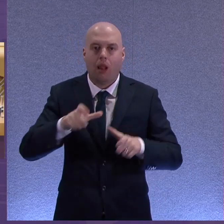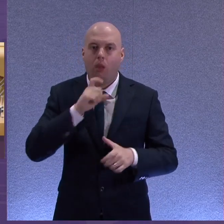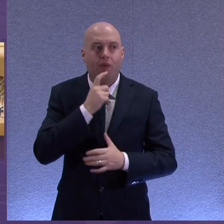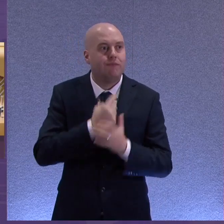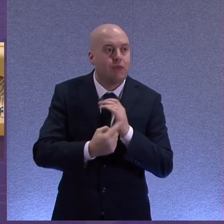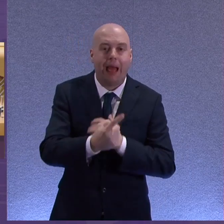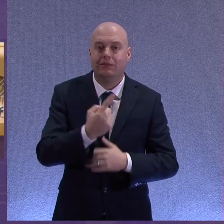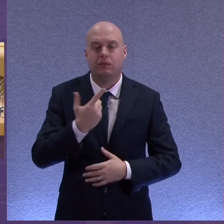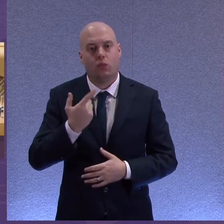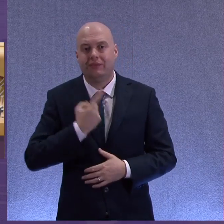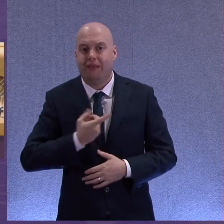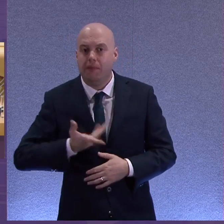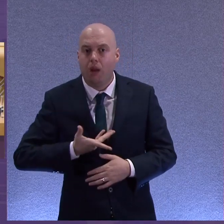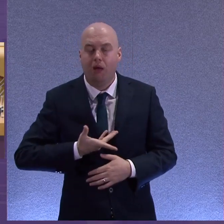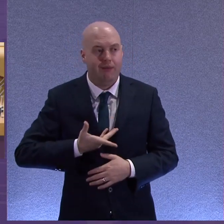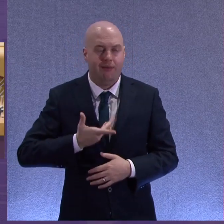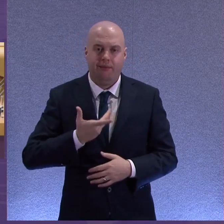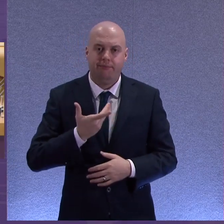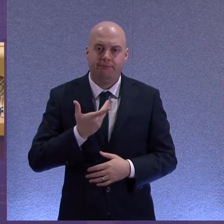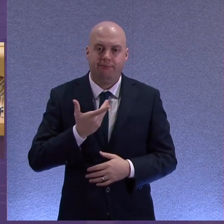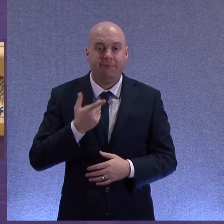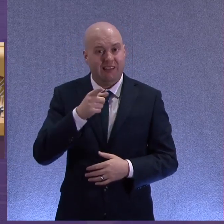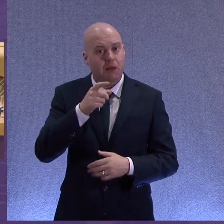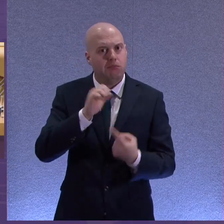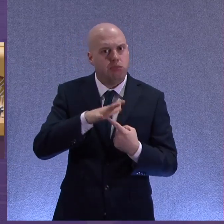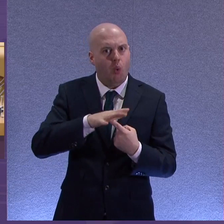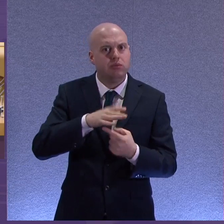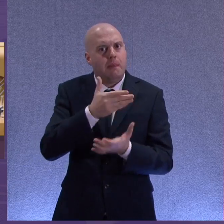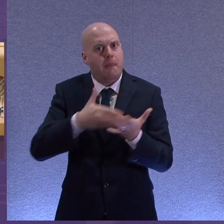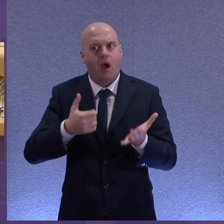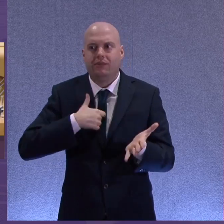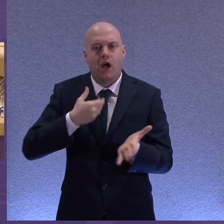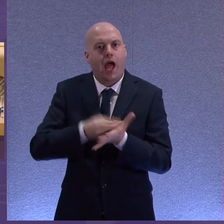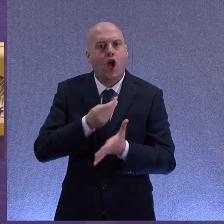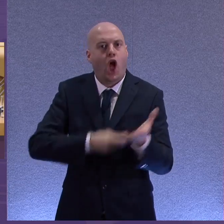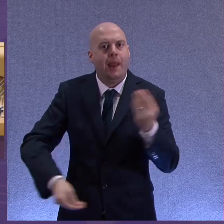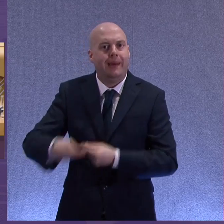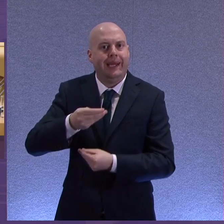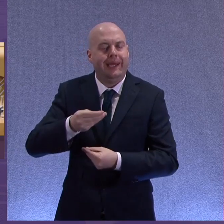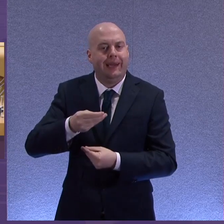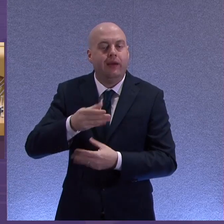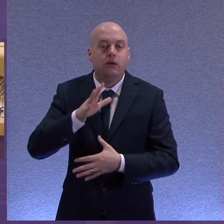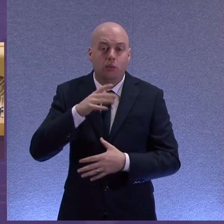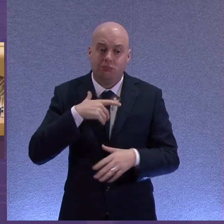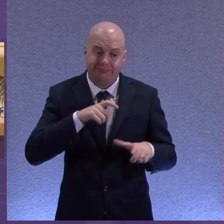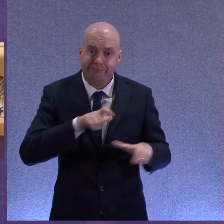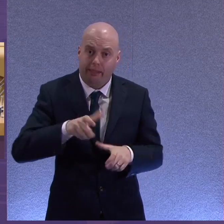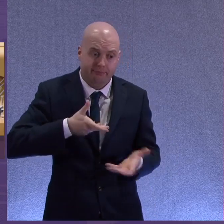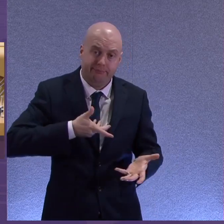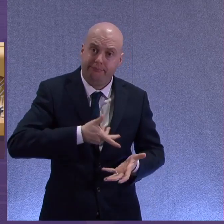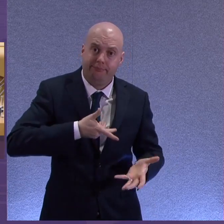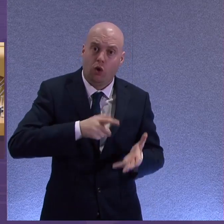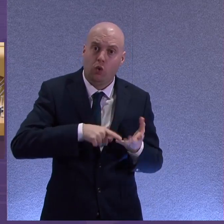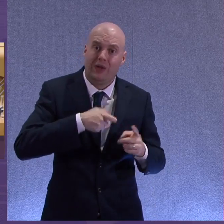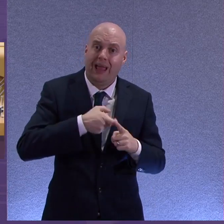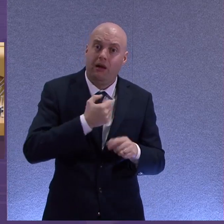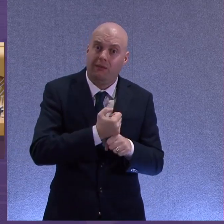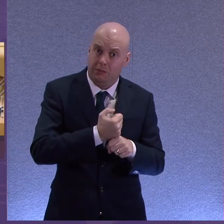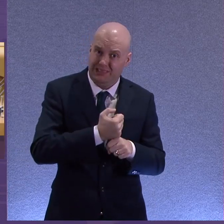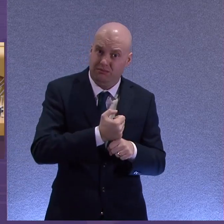economy. Both myself and Fiona Hislop have had a number of calls with our respective counterparts at the UK Government, and